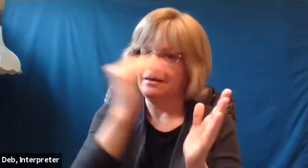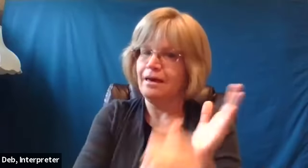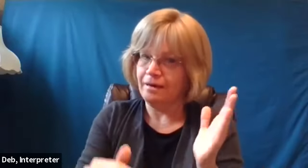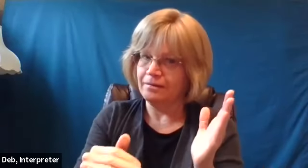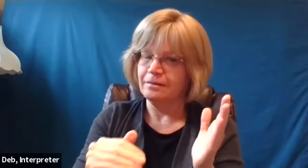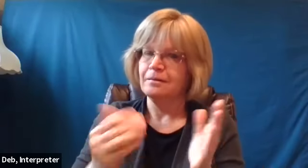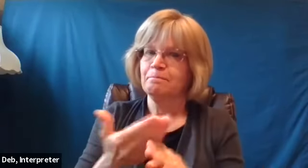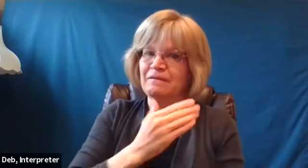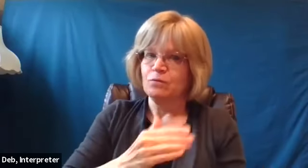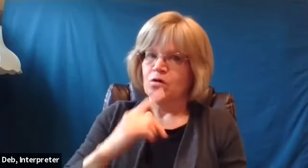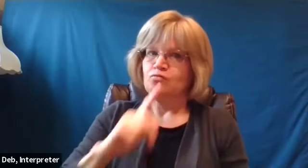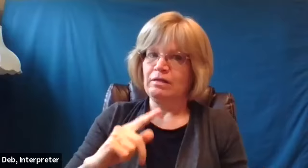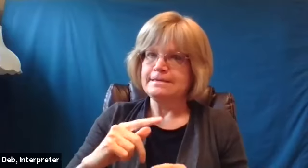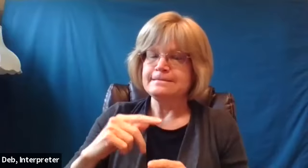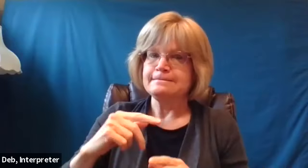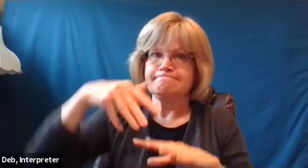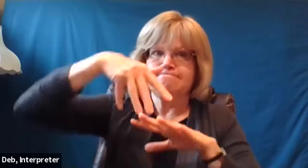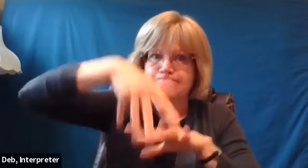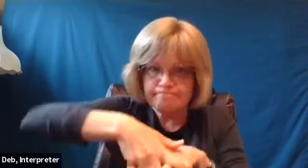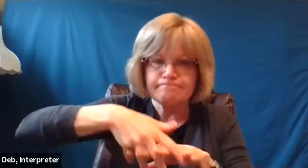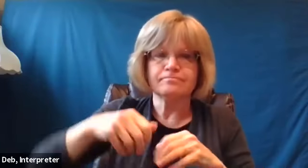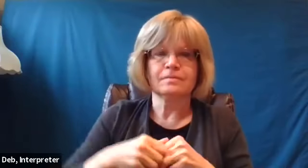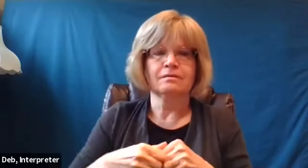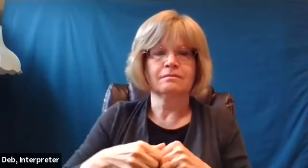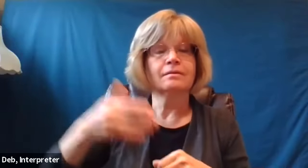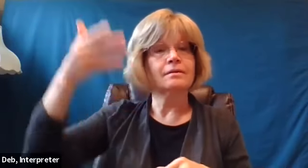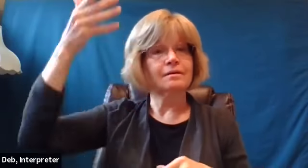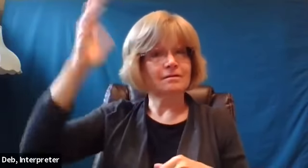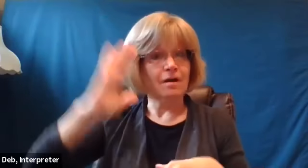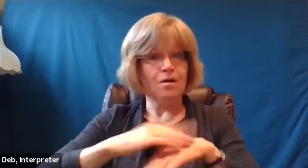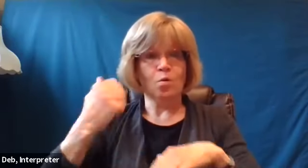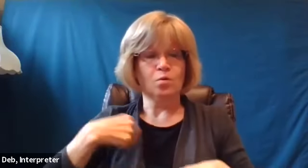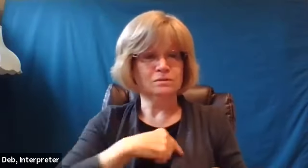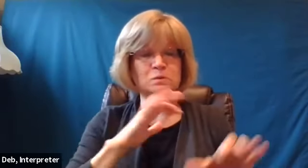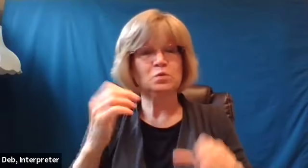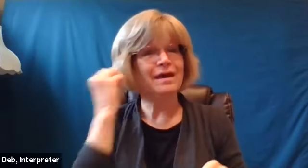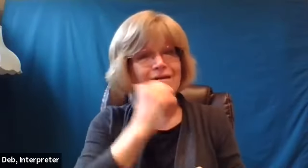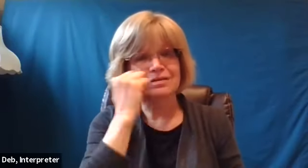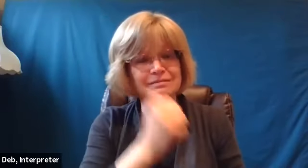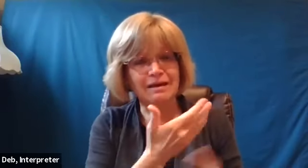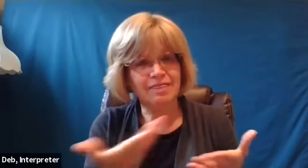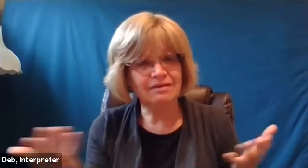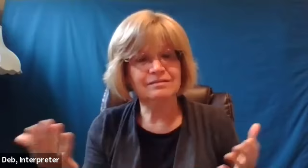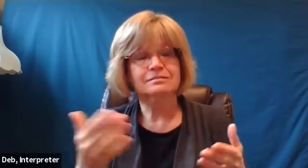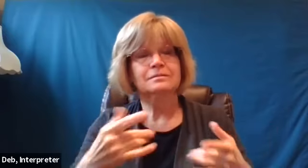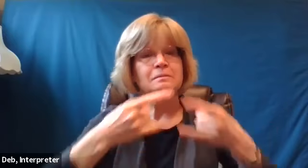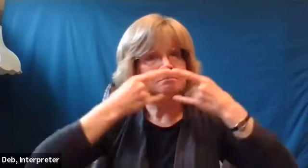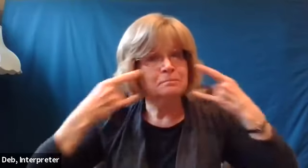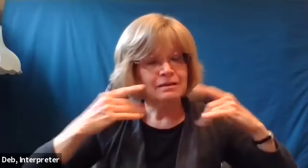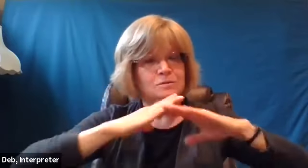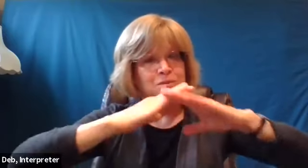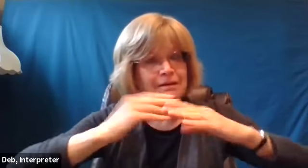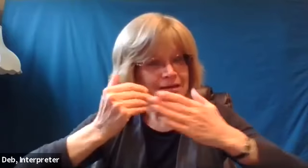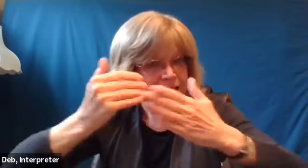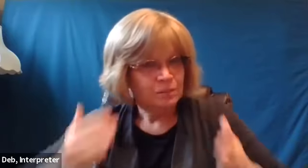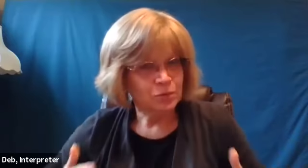without realizing that God is calling us to do ordinary, everyday acts. God is calling us to wear a mask to protect our neighbor. God